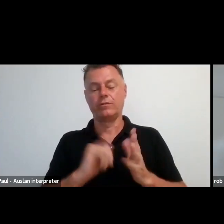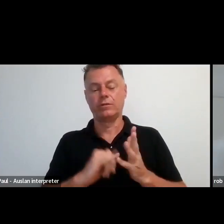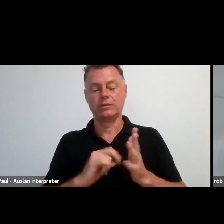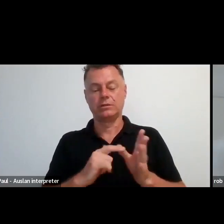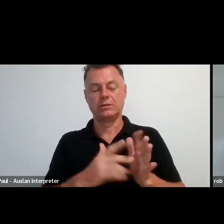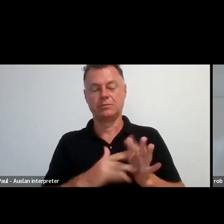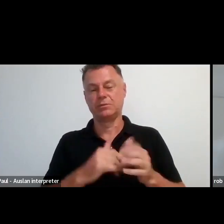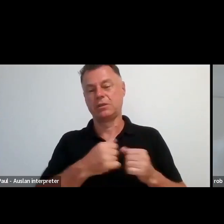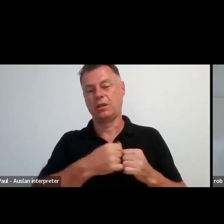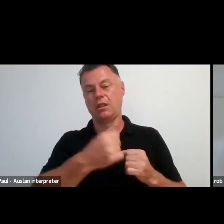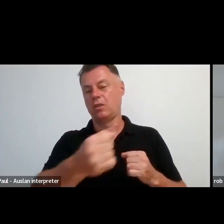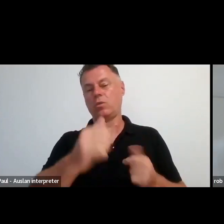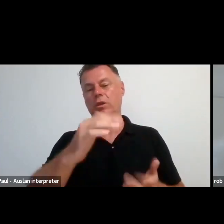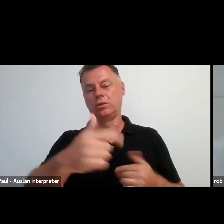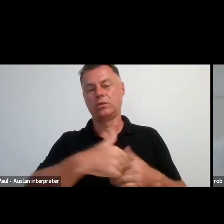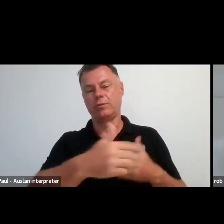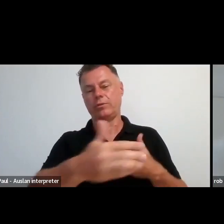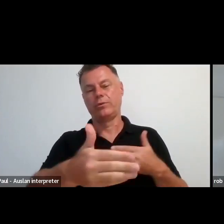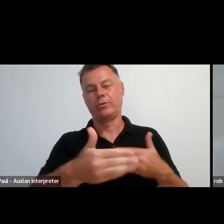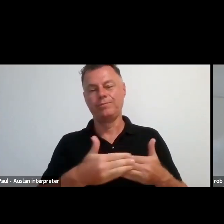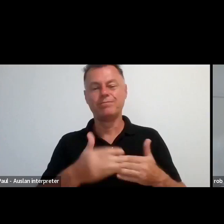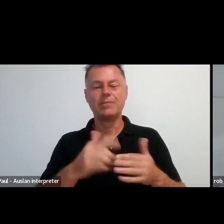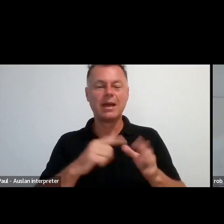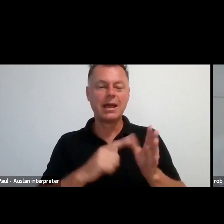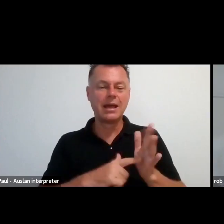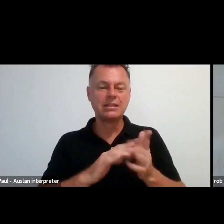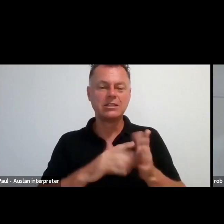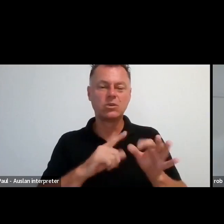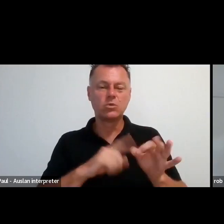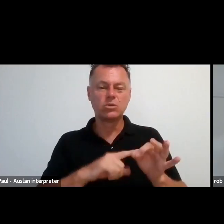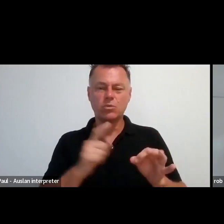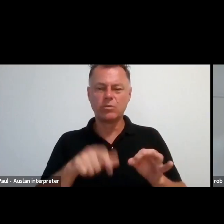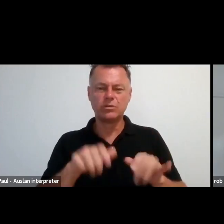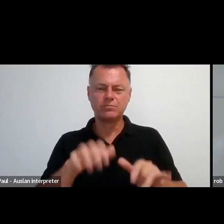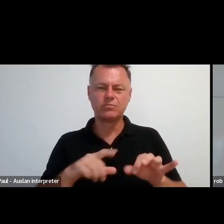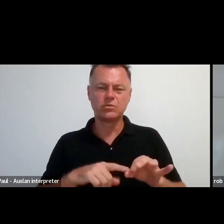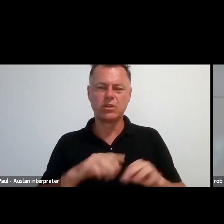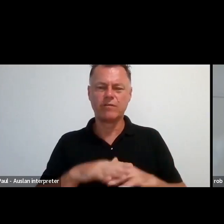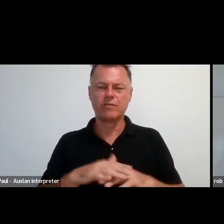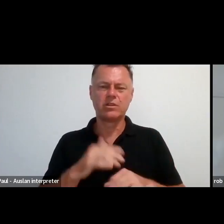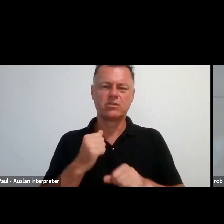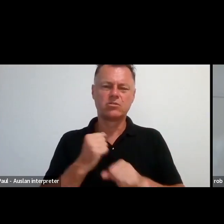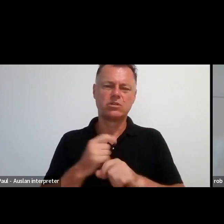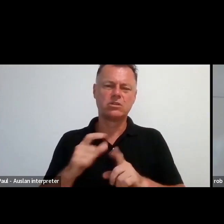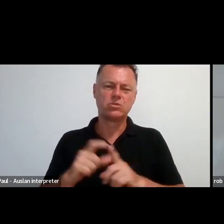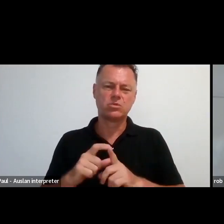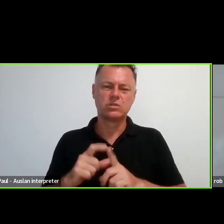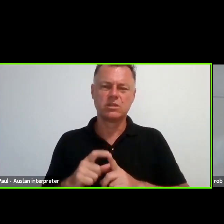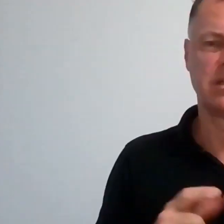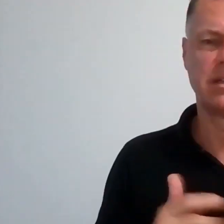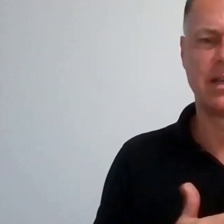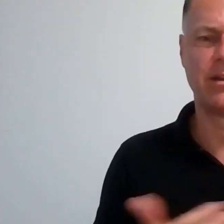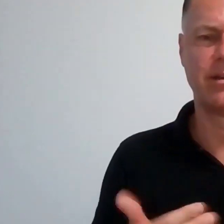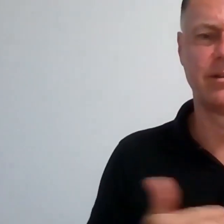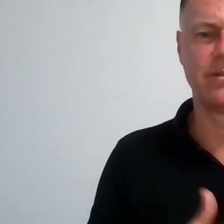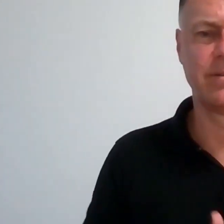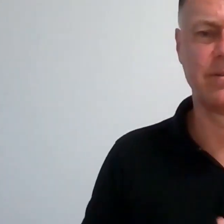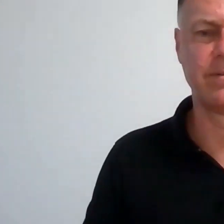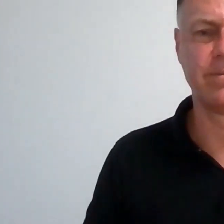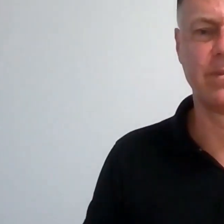for Alicia. Alicia, the attendee who wrote about her granddaughters has also added that both of those